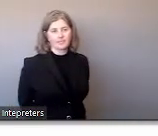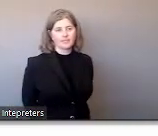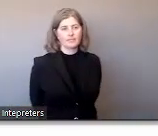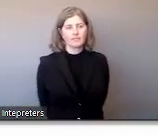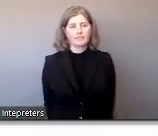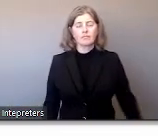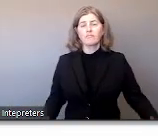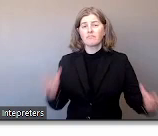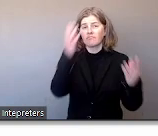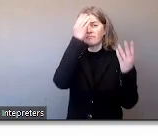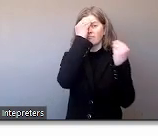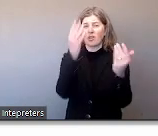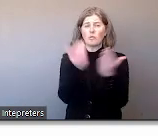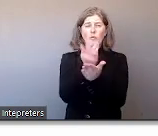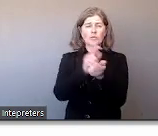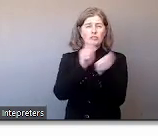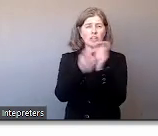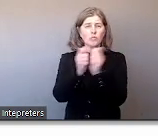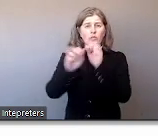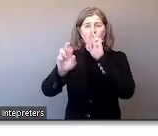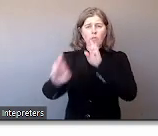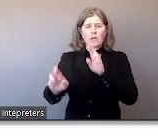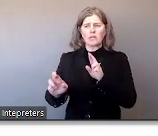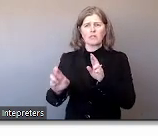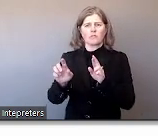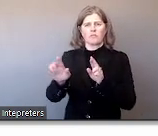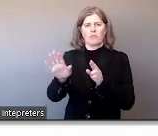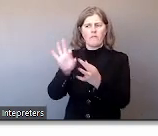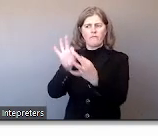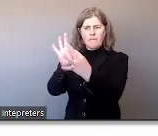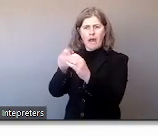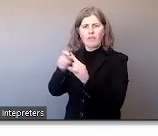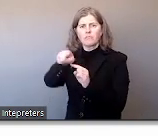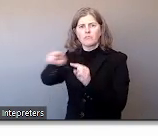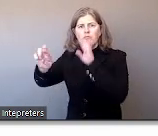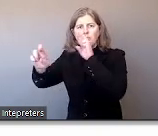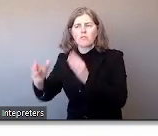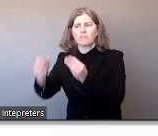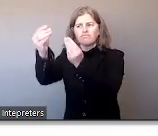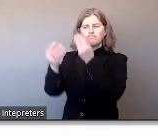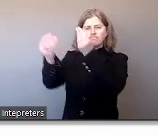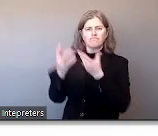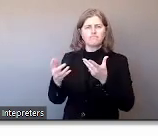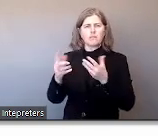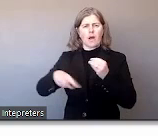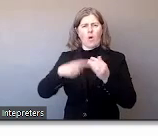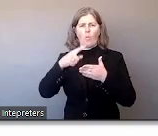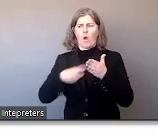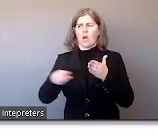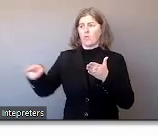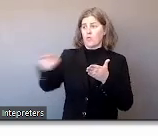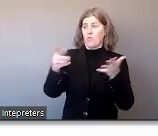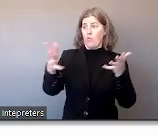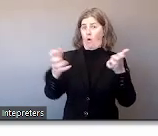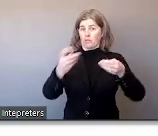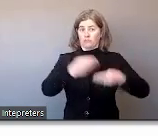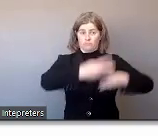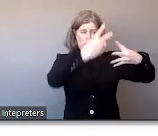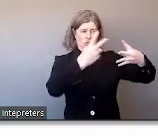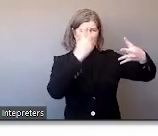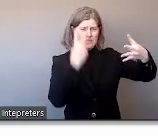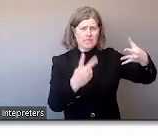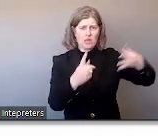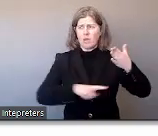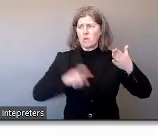Reporting changes. We've gotten a lot of feedback from reporters about what you want to see, what you